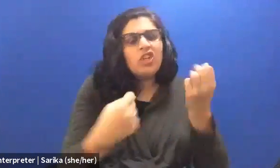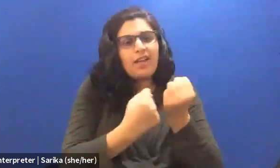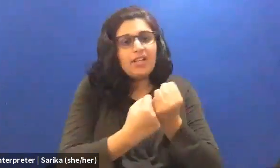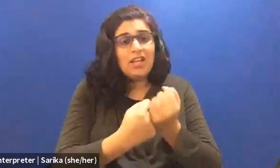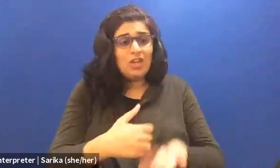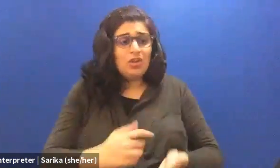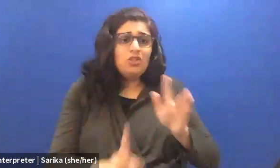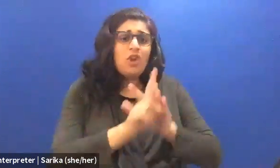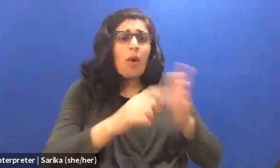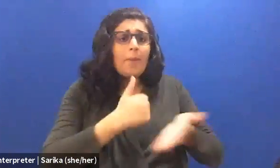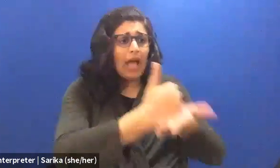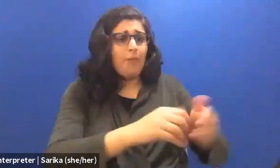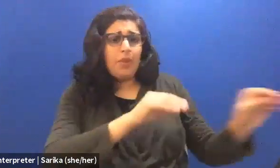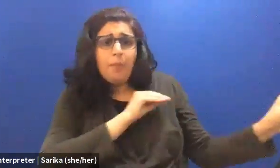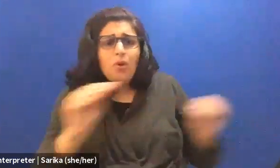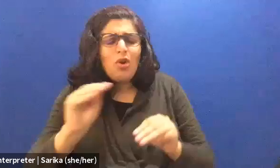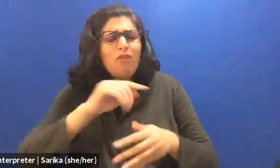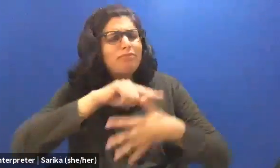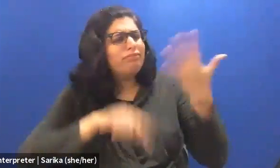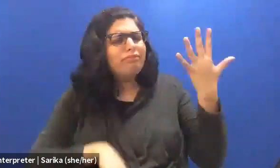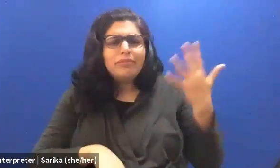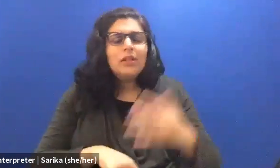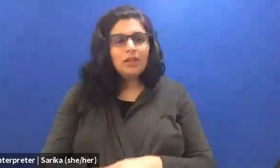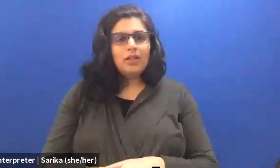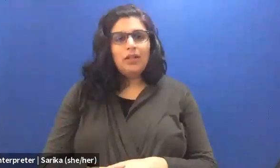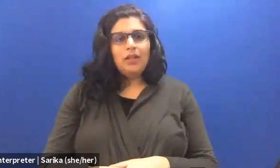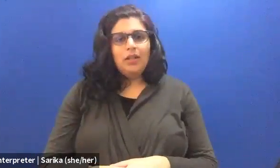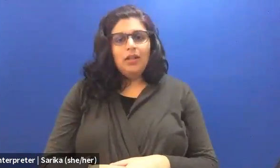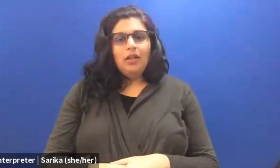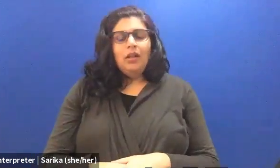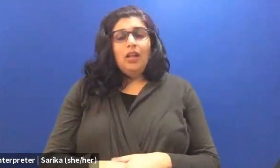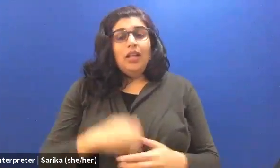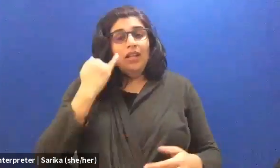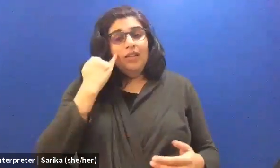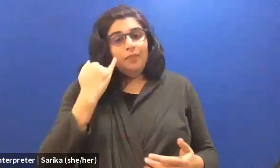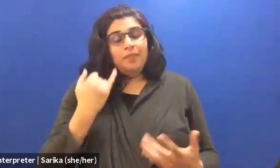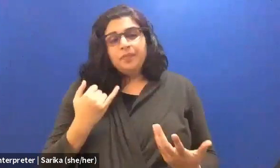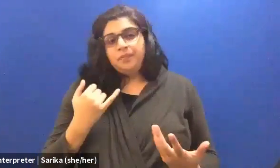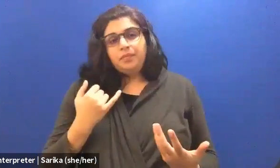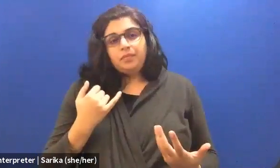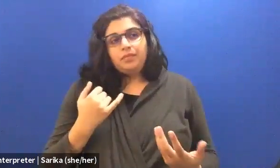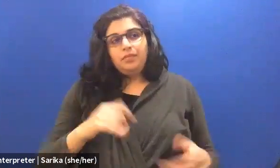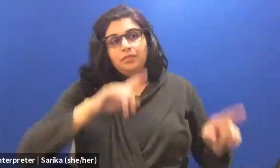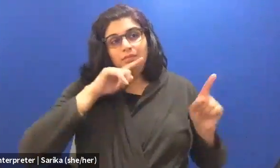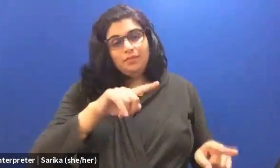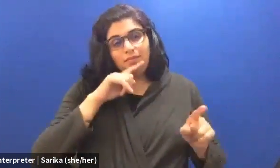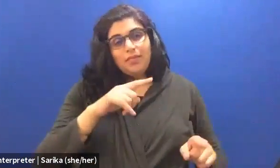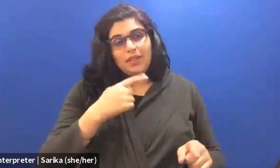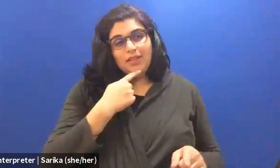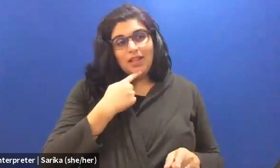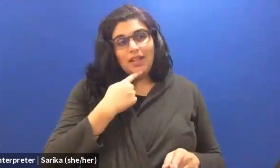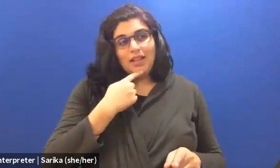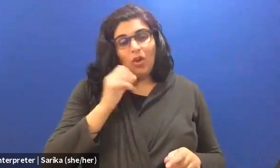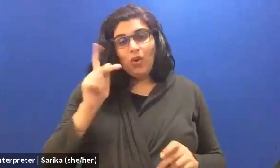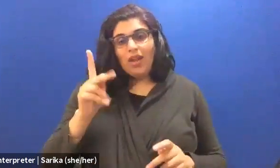move, all that kind of stuff. So anyway, if she wants, if she answers me and says it's okay, I'm going to share